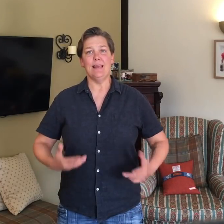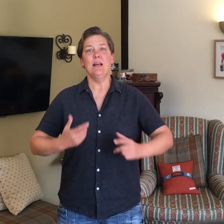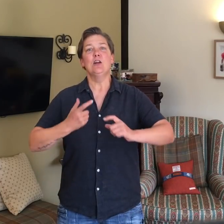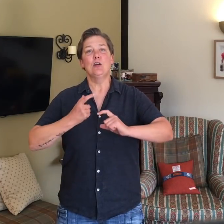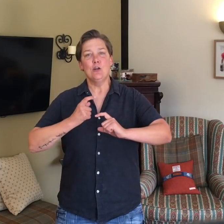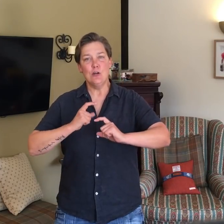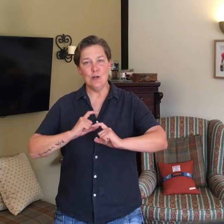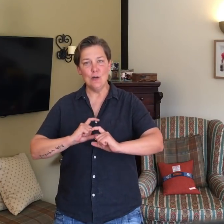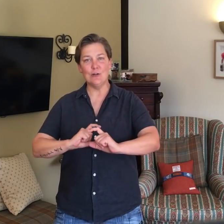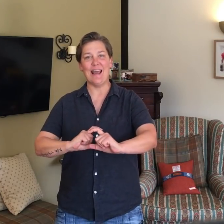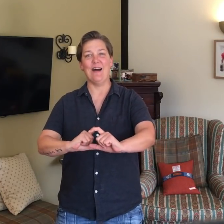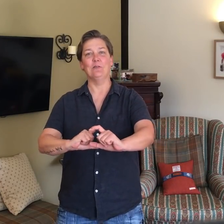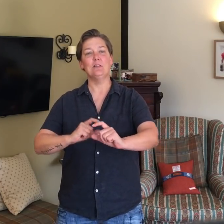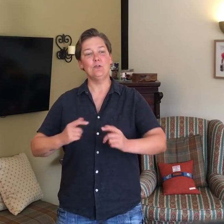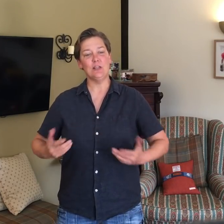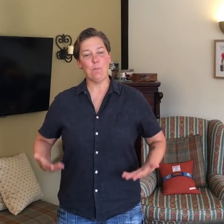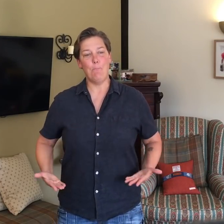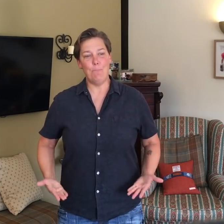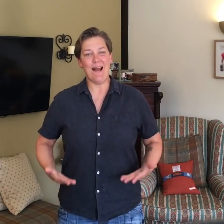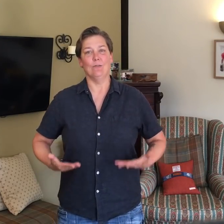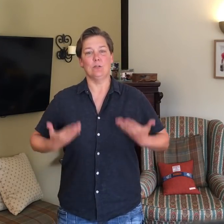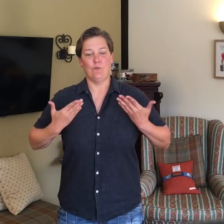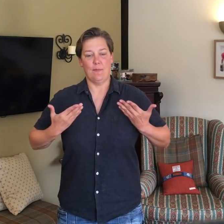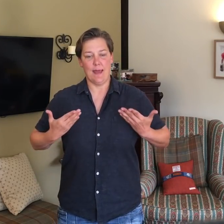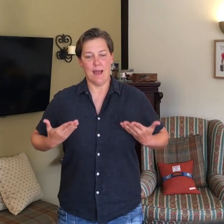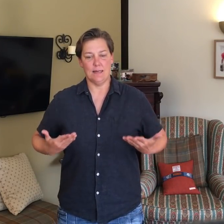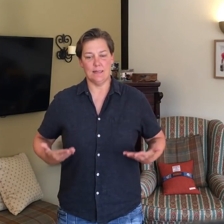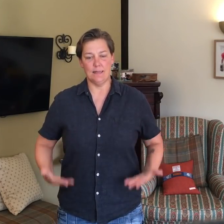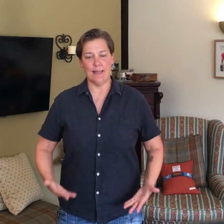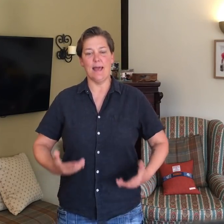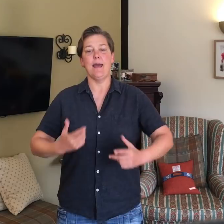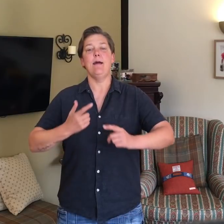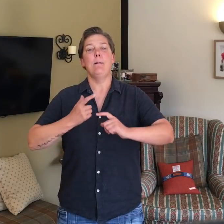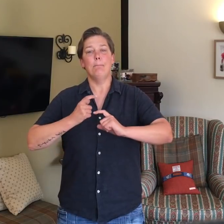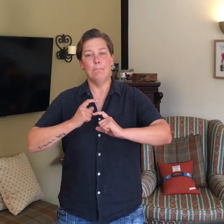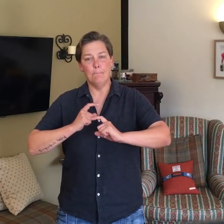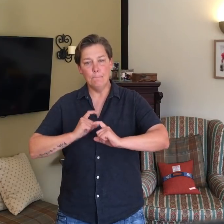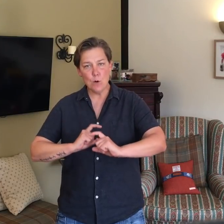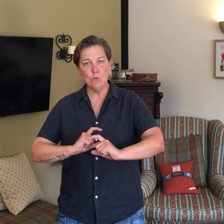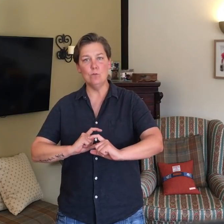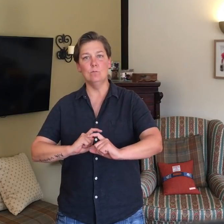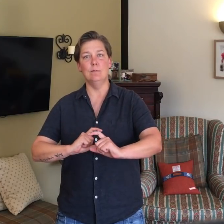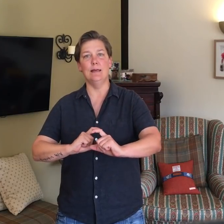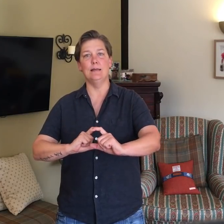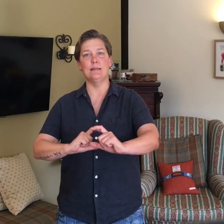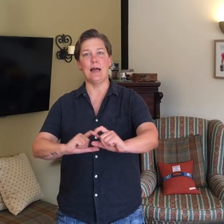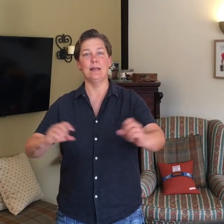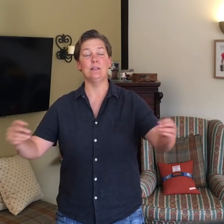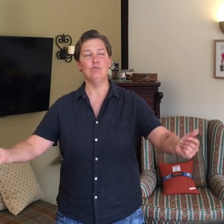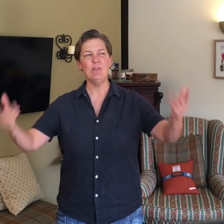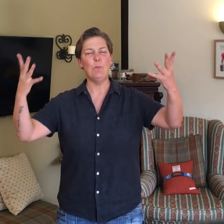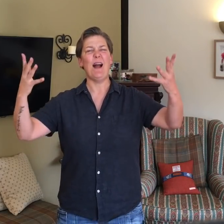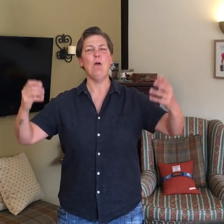me, look out. So just bounce from there to there, boom, into that. And it's a real